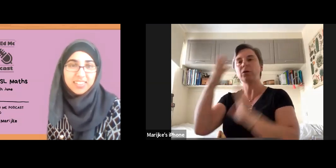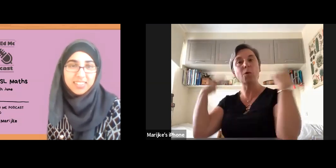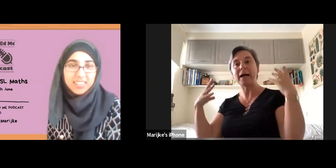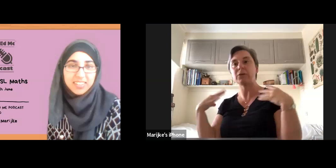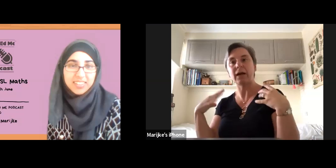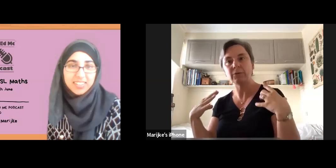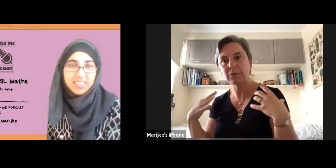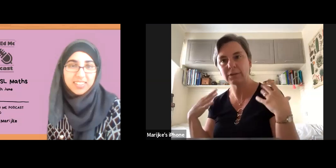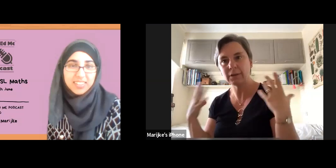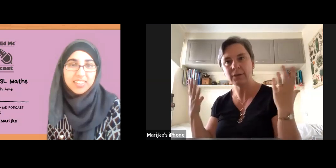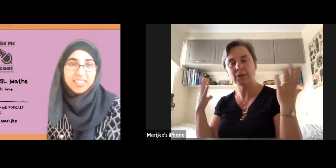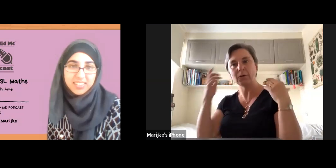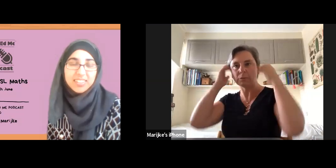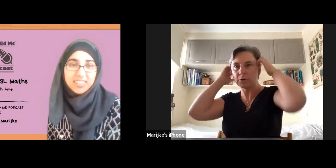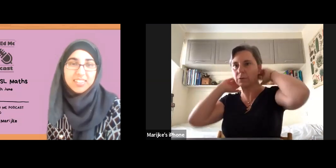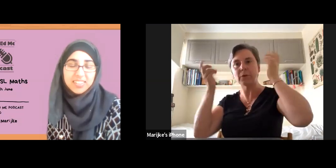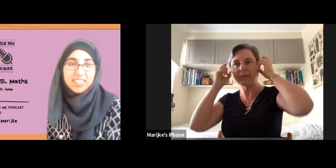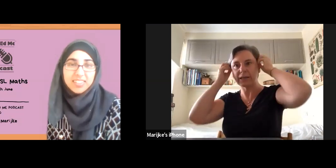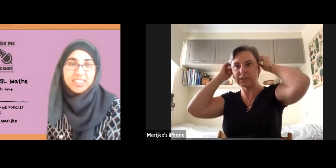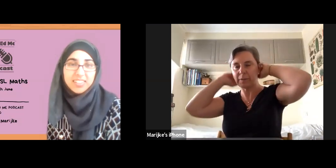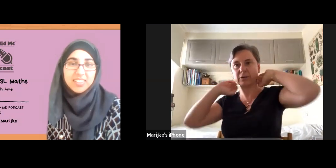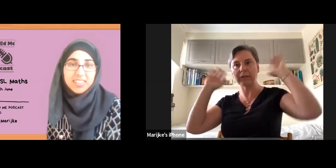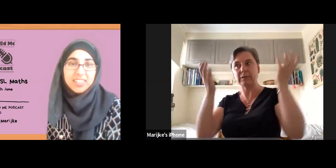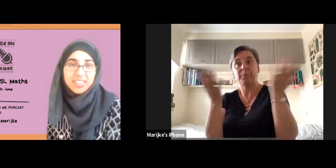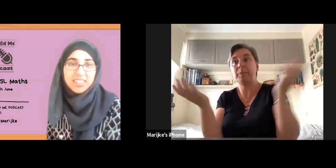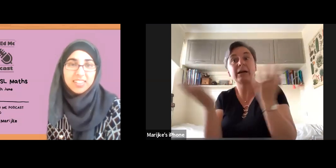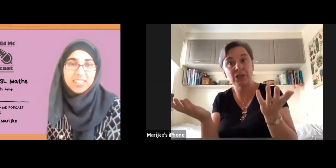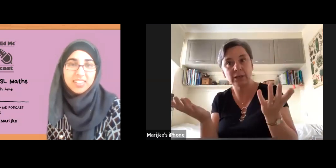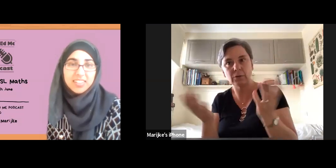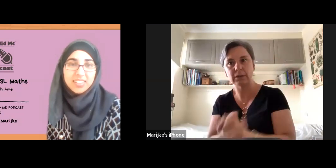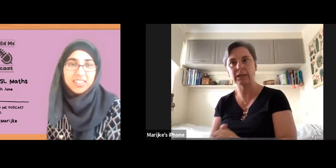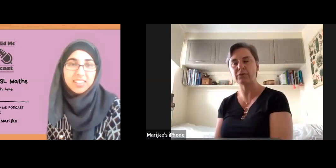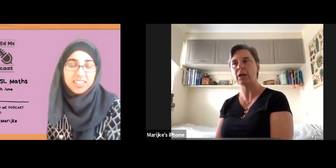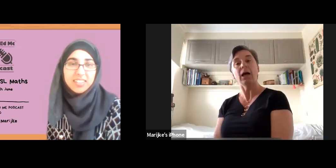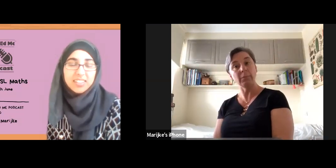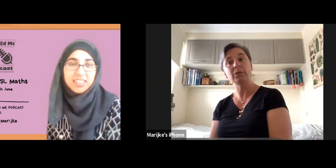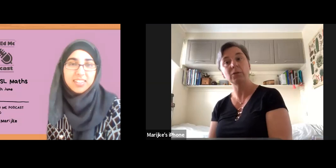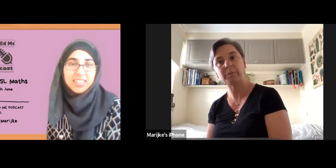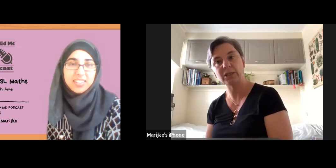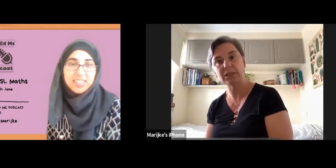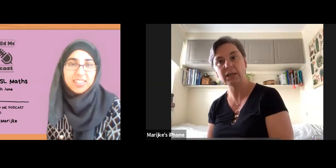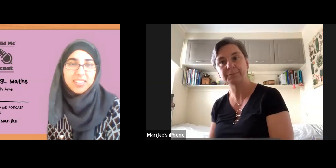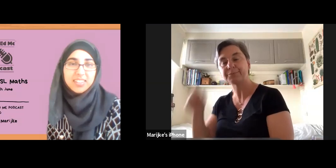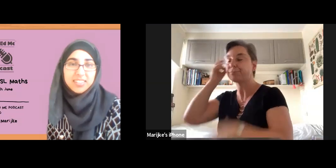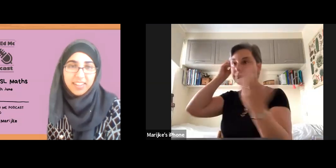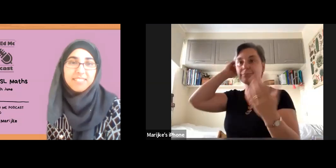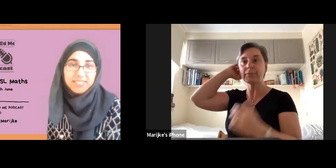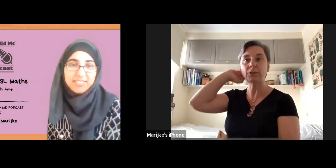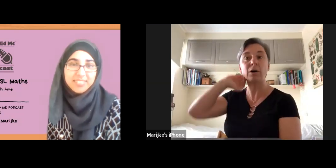no background, no educational background in pedagogy and all that. And I thought, I'm going to do my PGC. Yeah. So off I went,